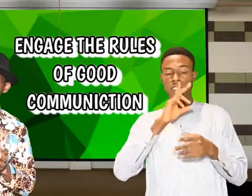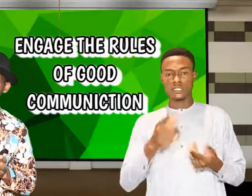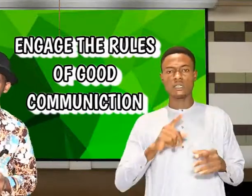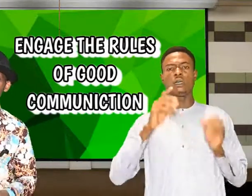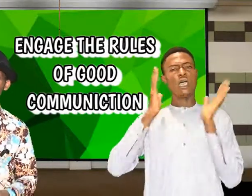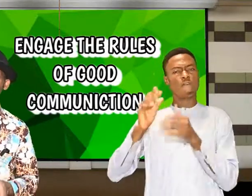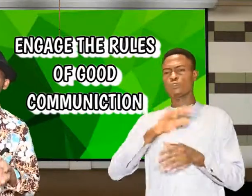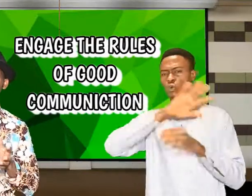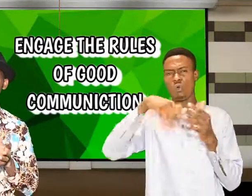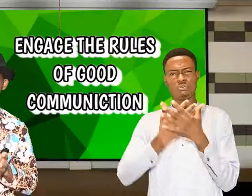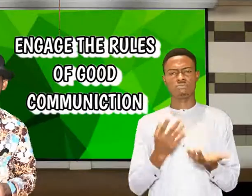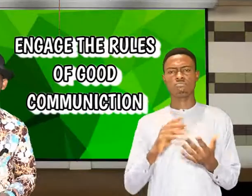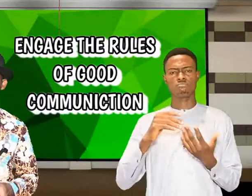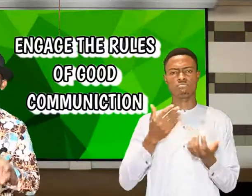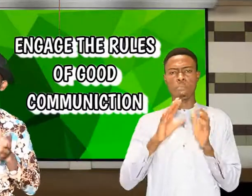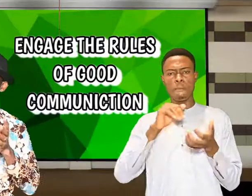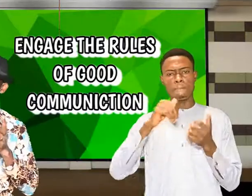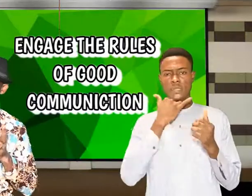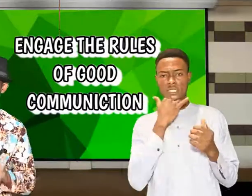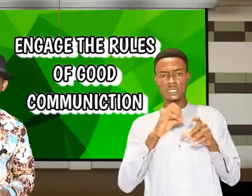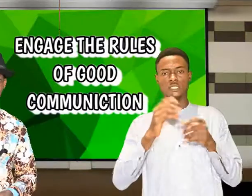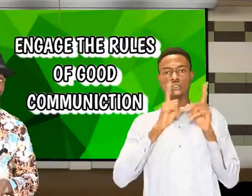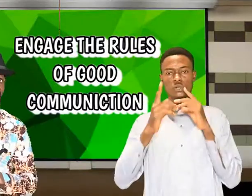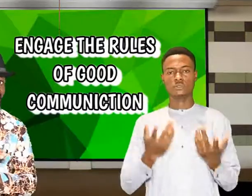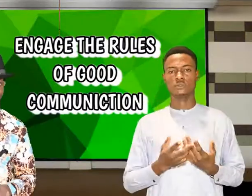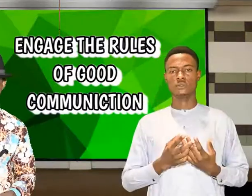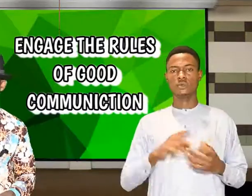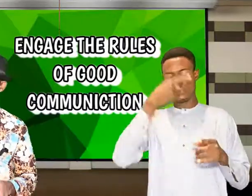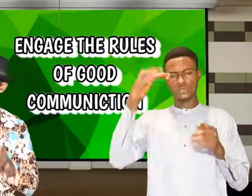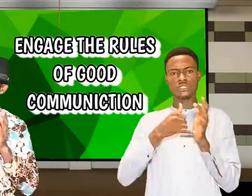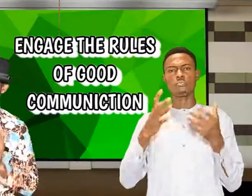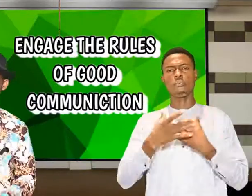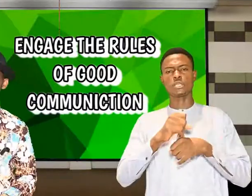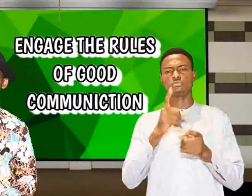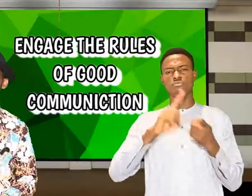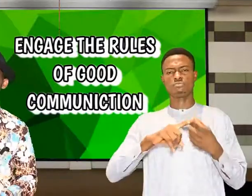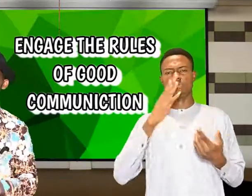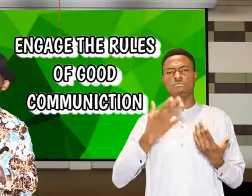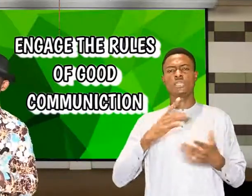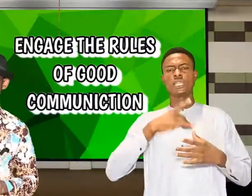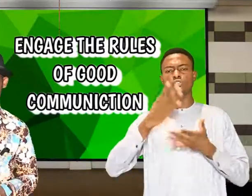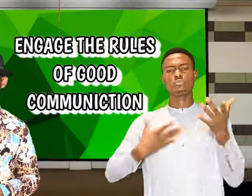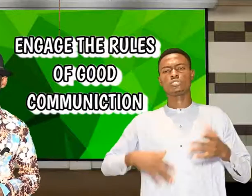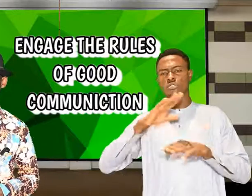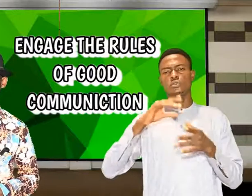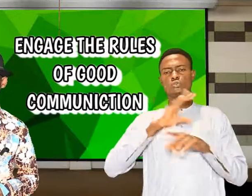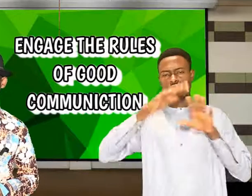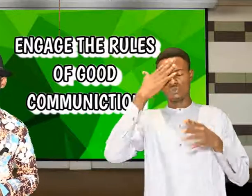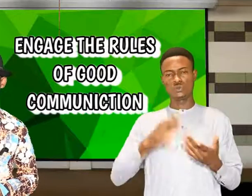should avoid mumbling because it makes you appear uneasy and hesitant. Tell the truth if you don't know the